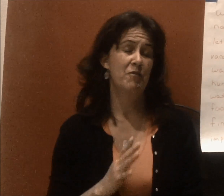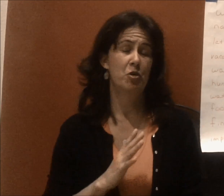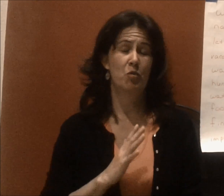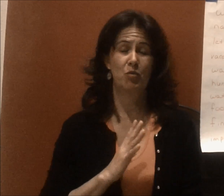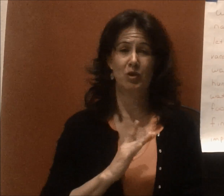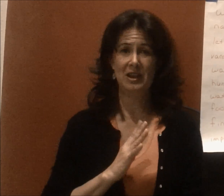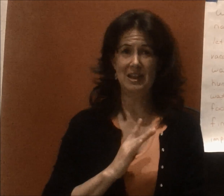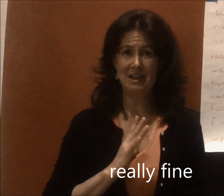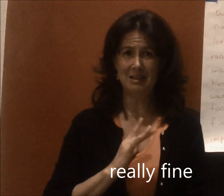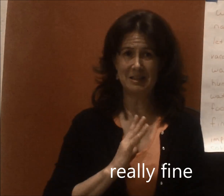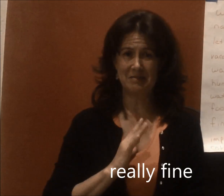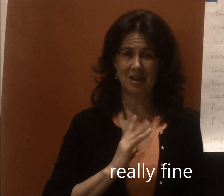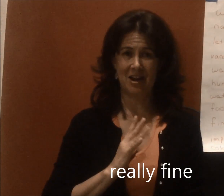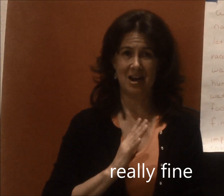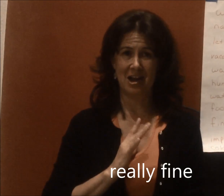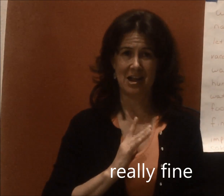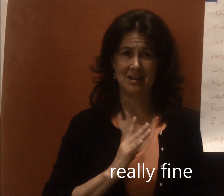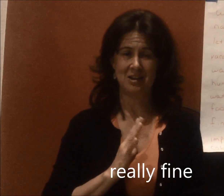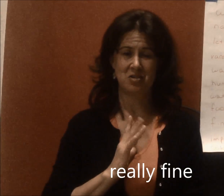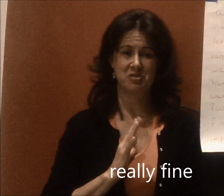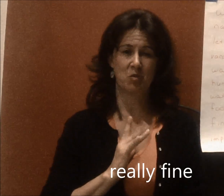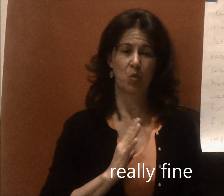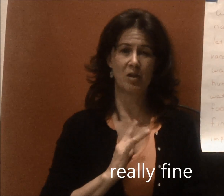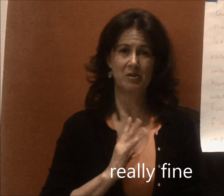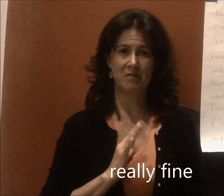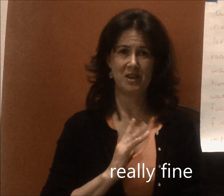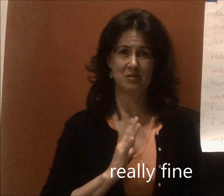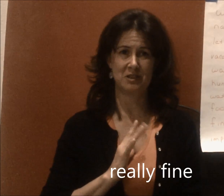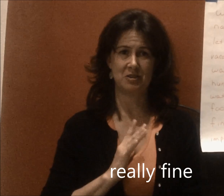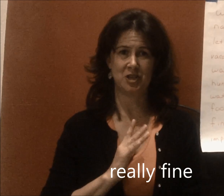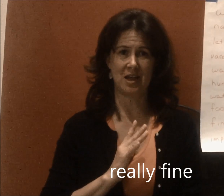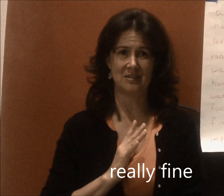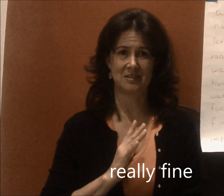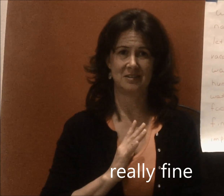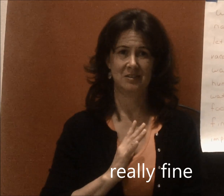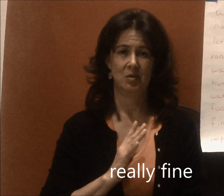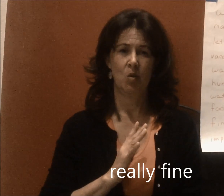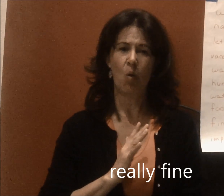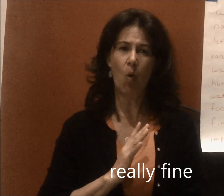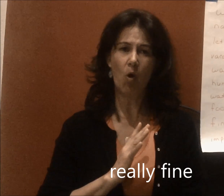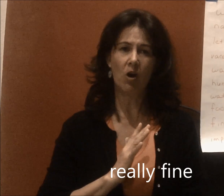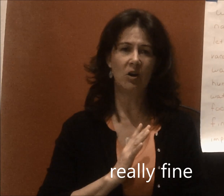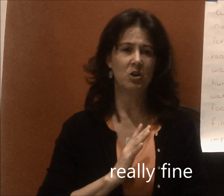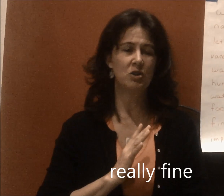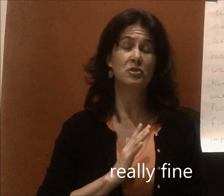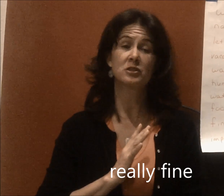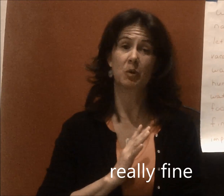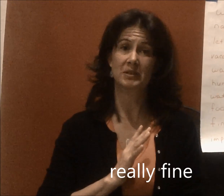you're really fine, you can wiggle your fingers at your chest. Or you can slow it